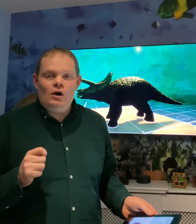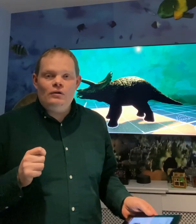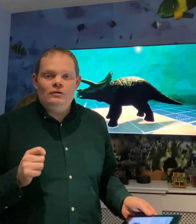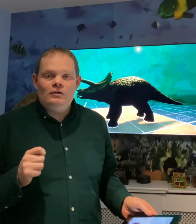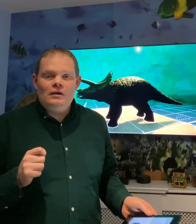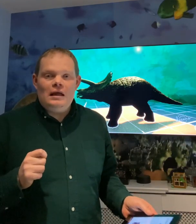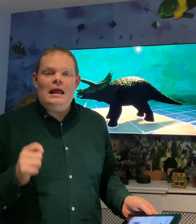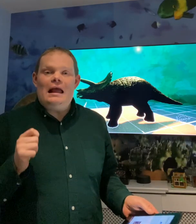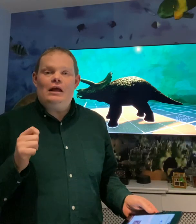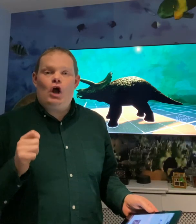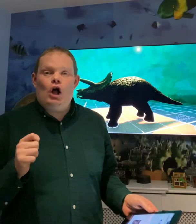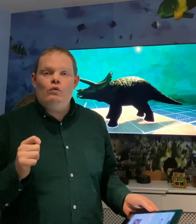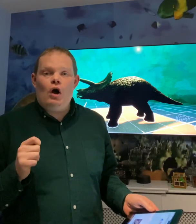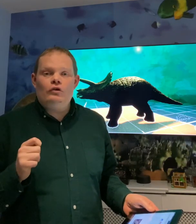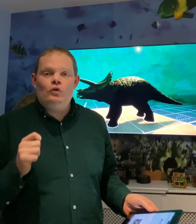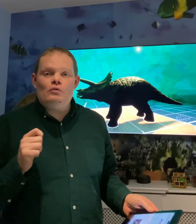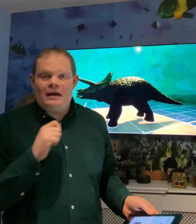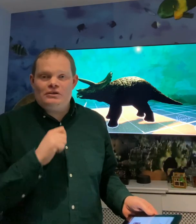1981 in Colorado, New Mexico.